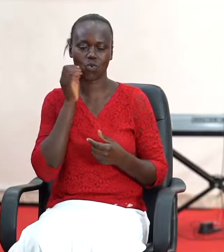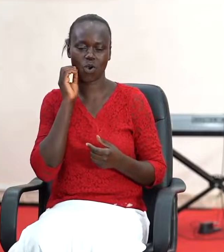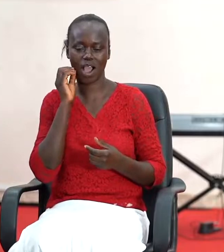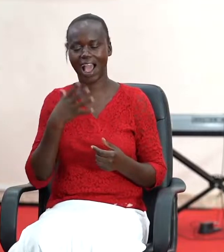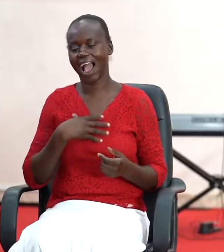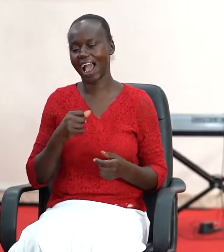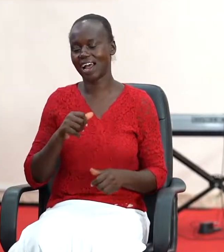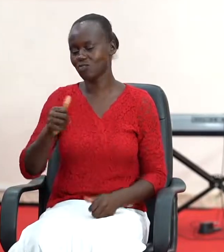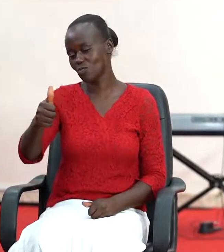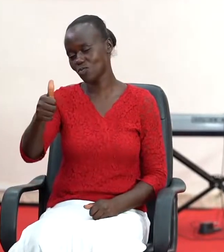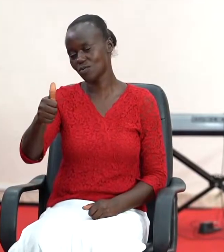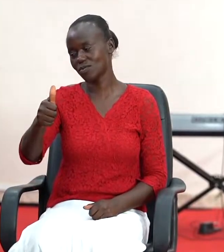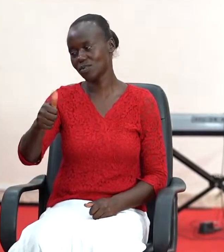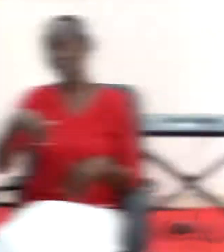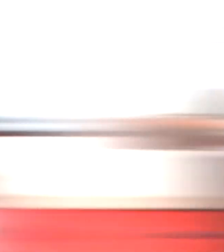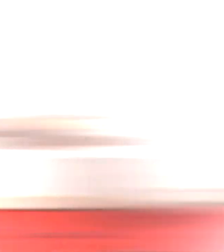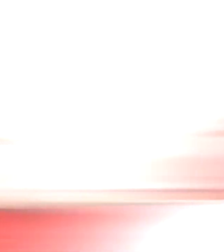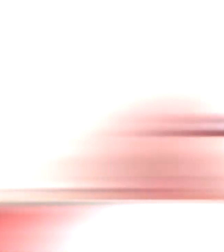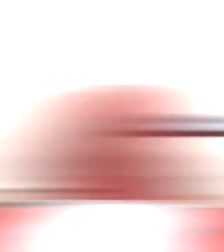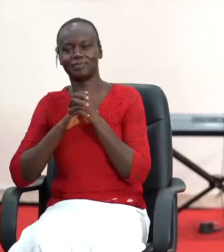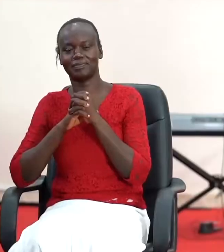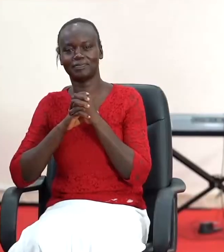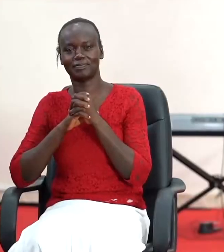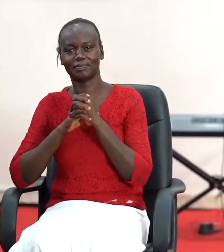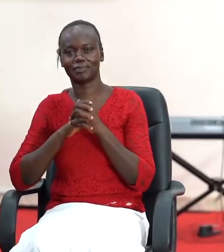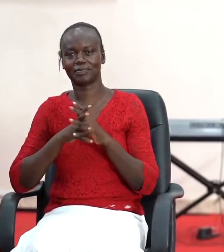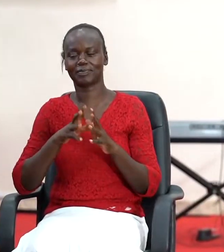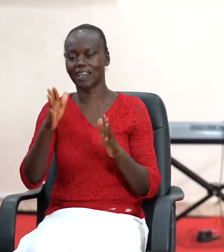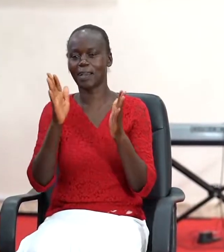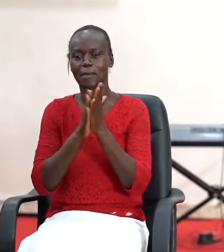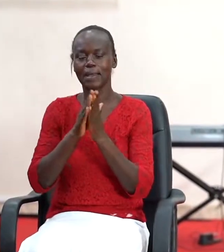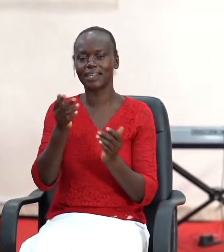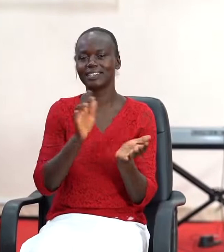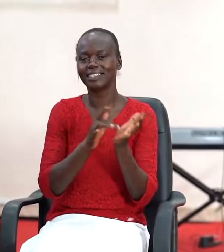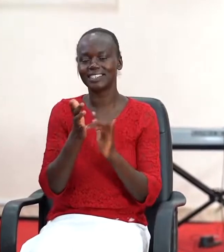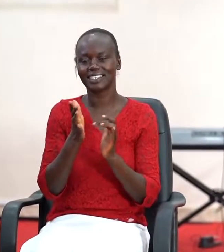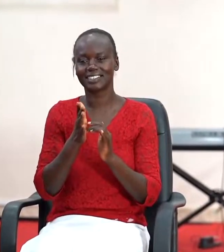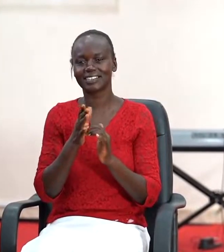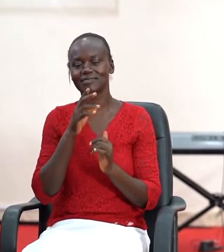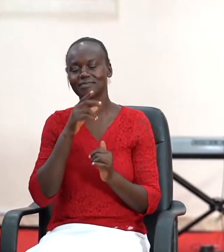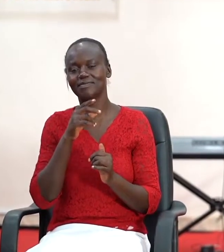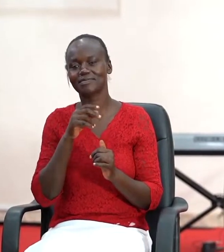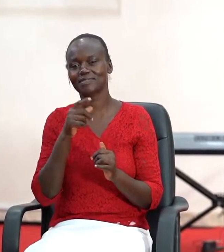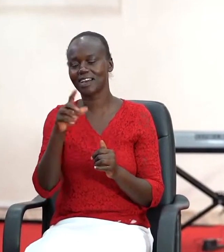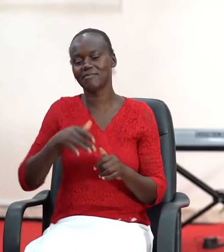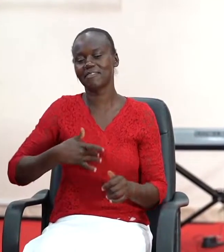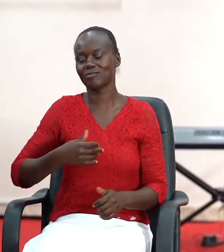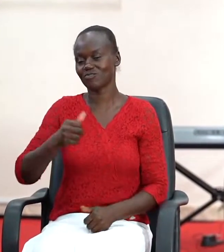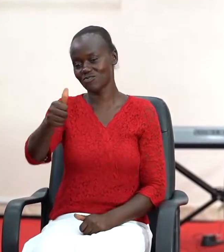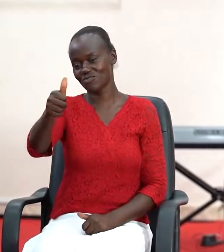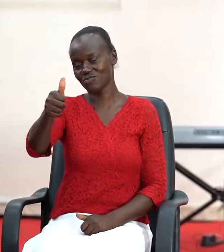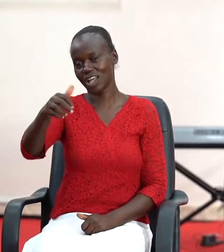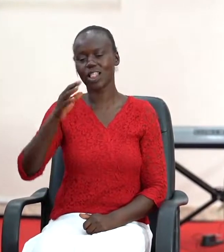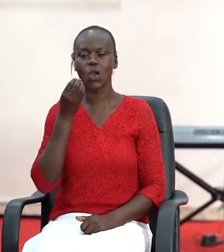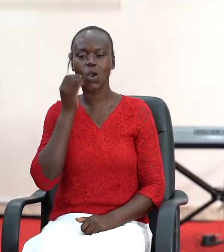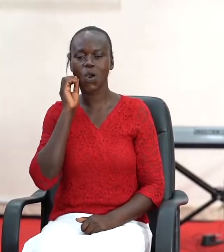ni poa. Karibu Kim. Karibu Kim. Wase, praise Jesus. I hope mko poa hapo mtaani. Na